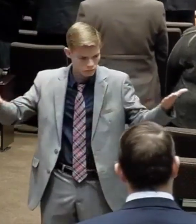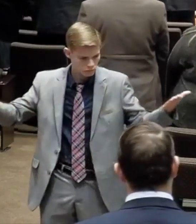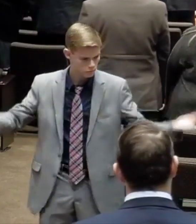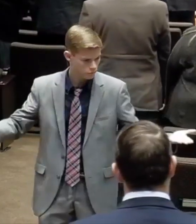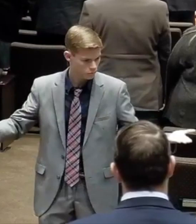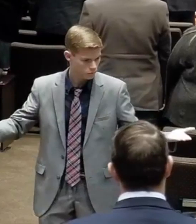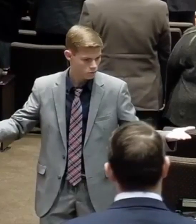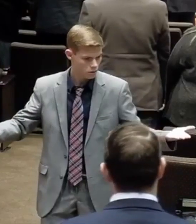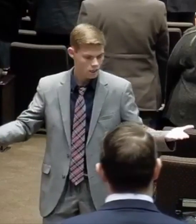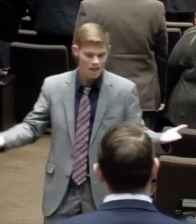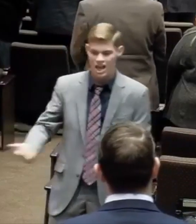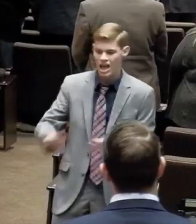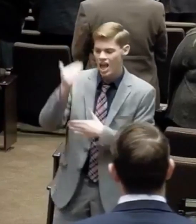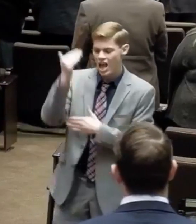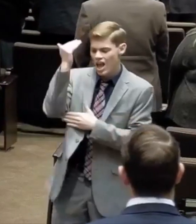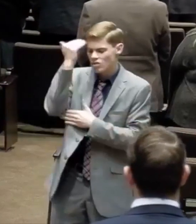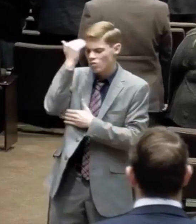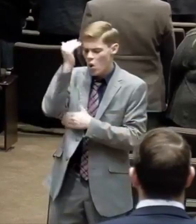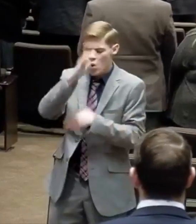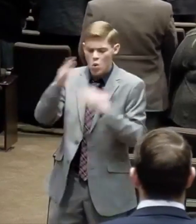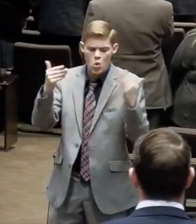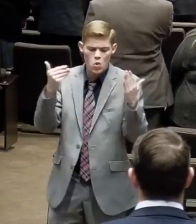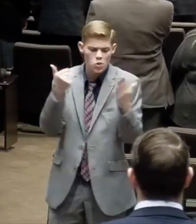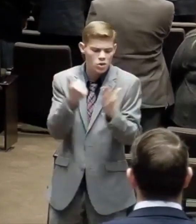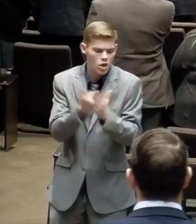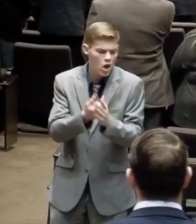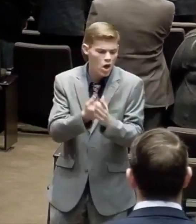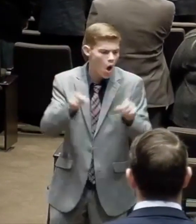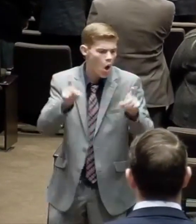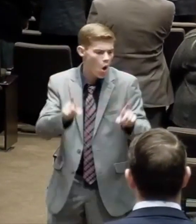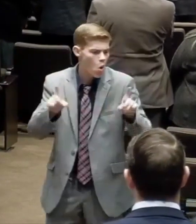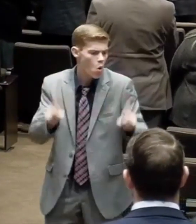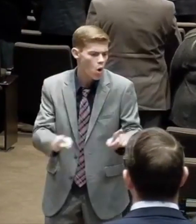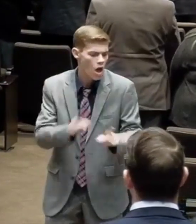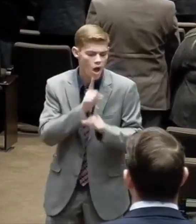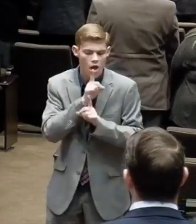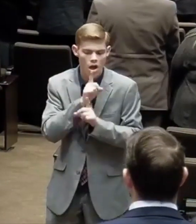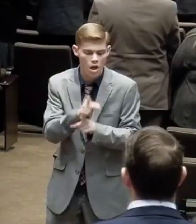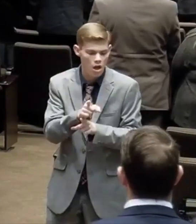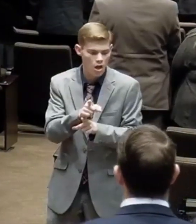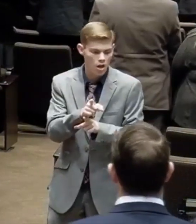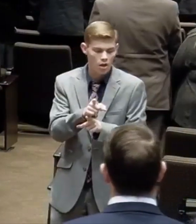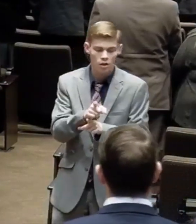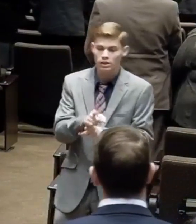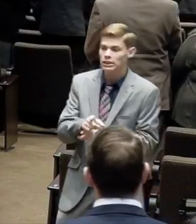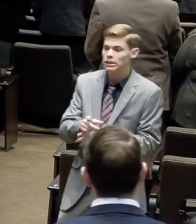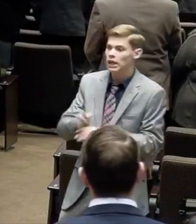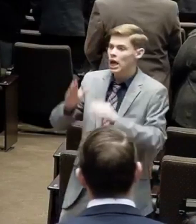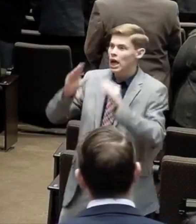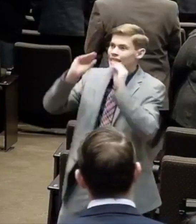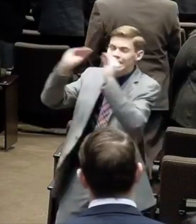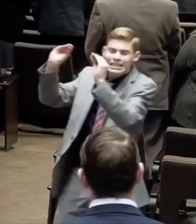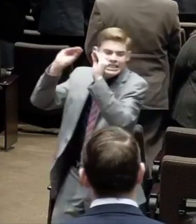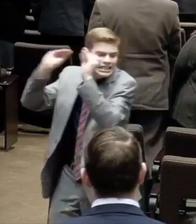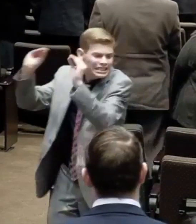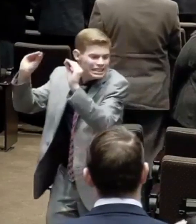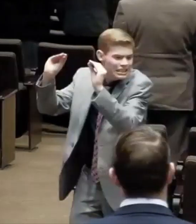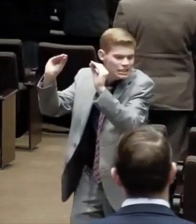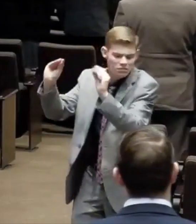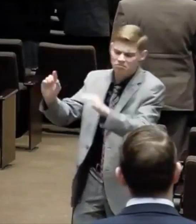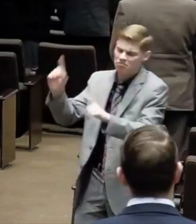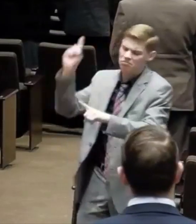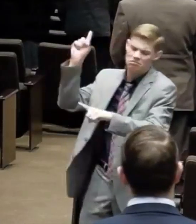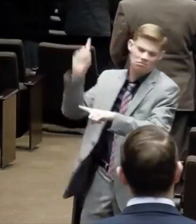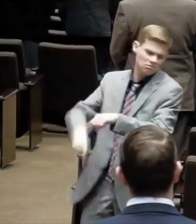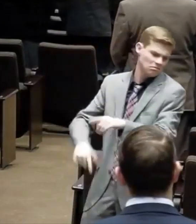question any of His words? Who can teach the one